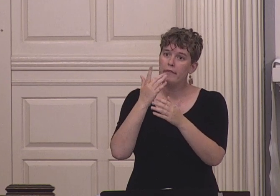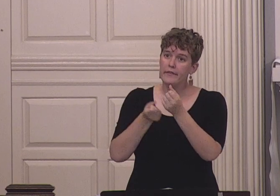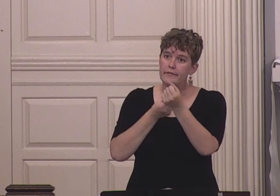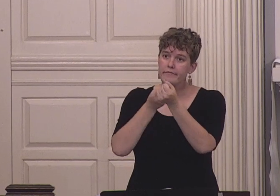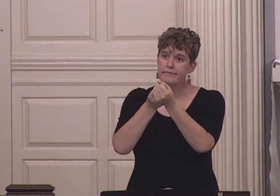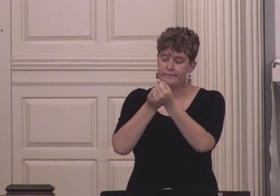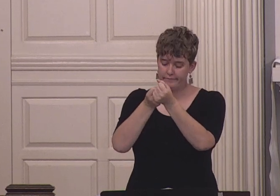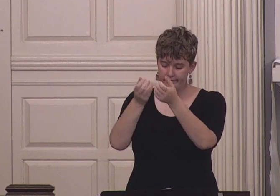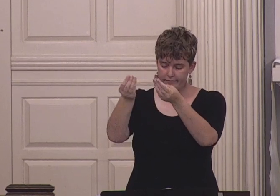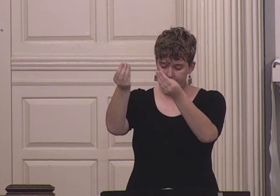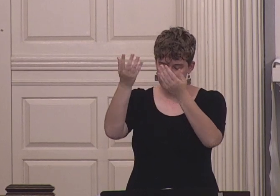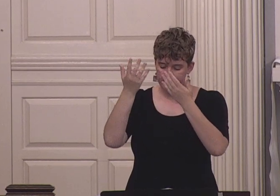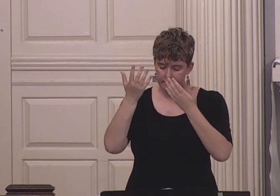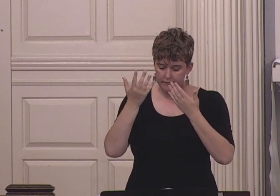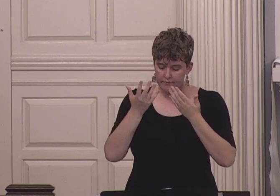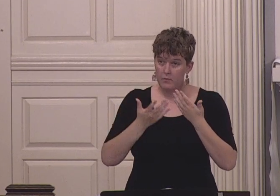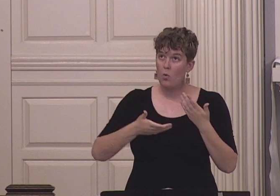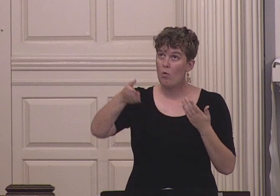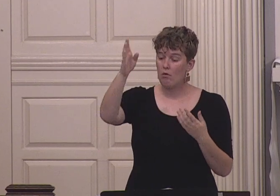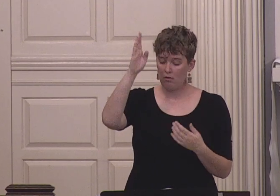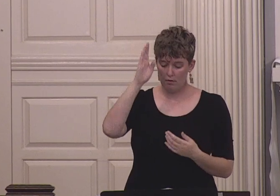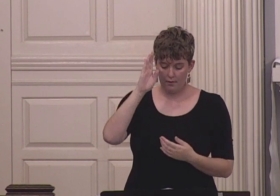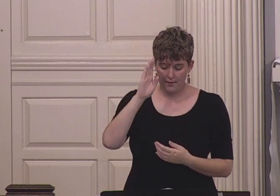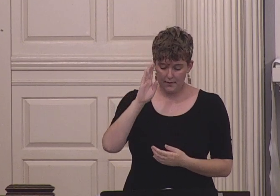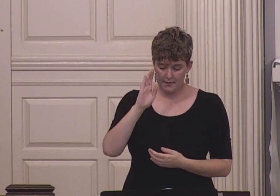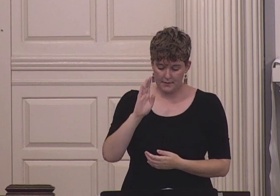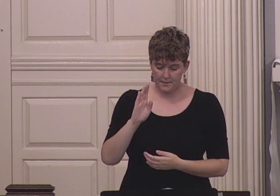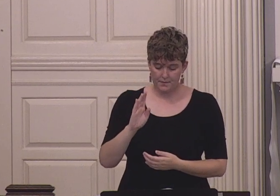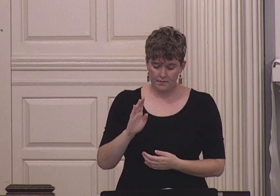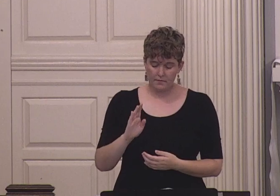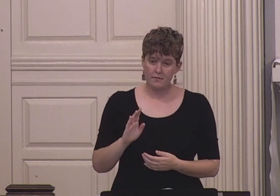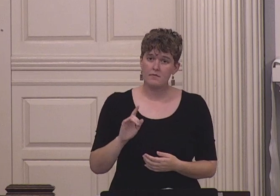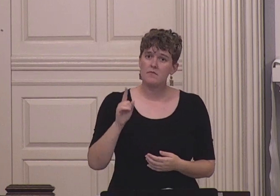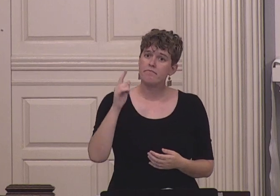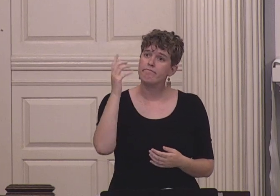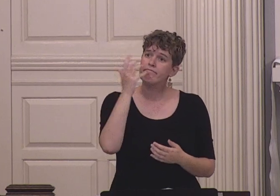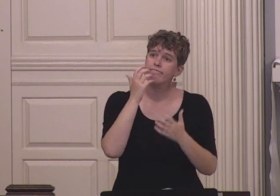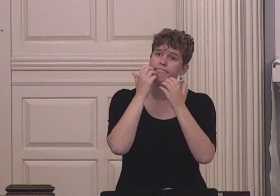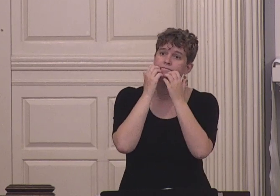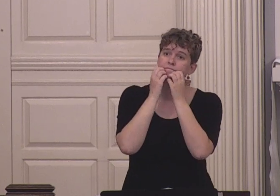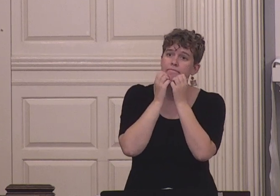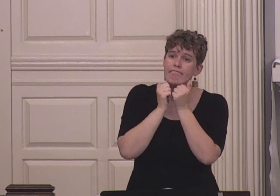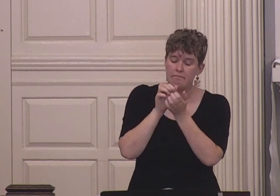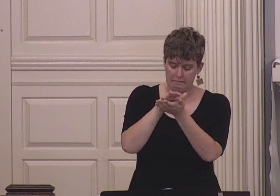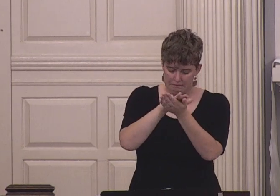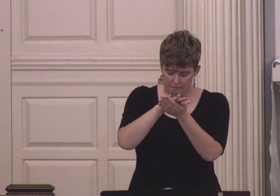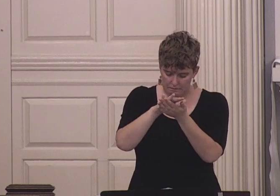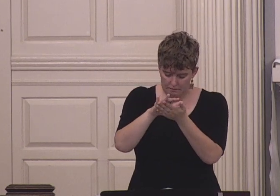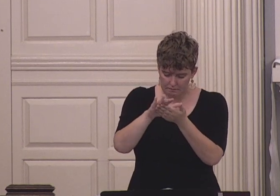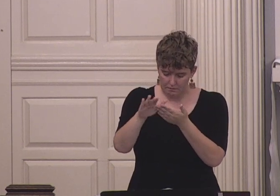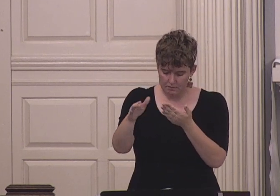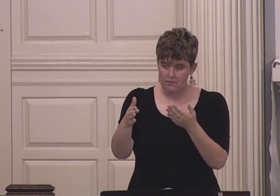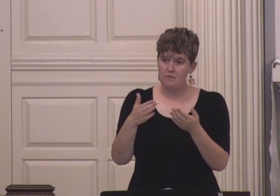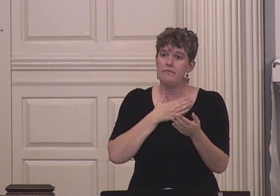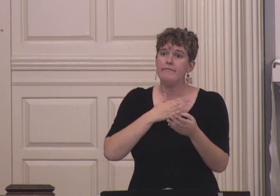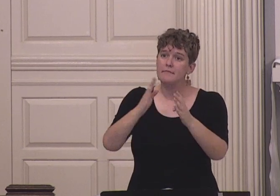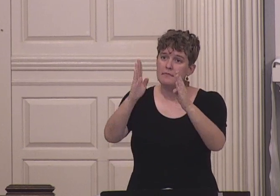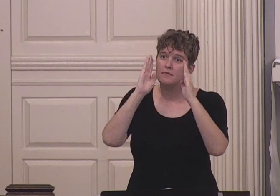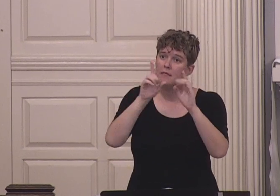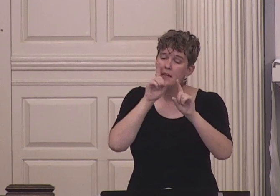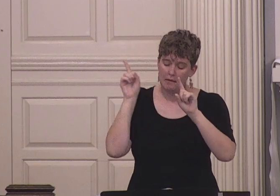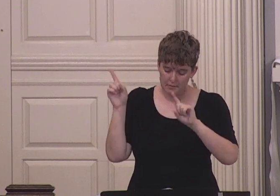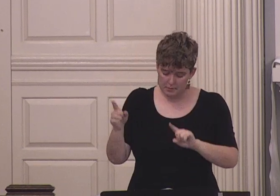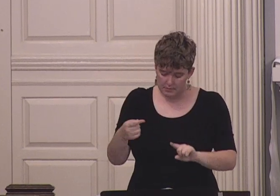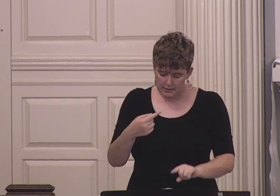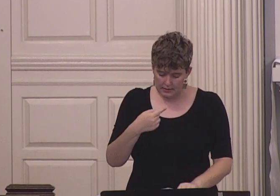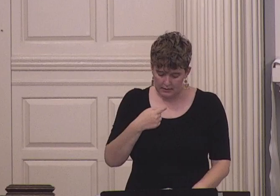time of your favor, O God. In your great kindness,